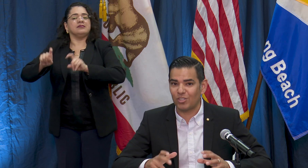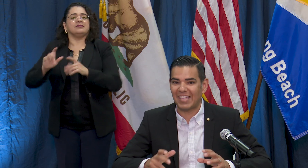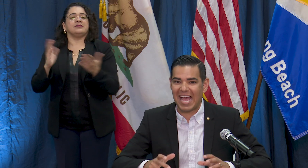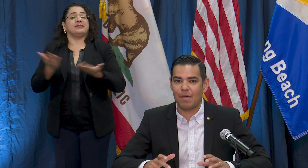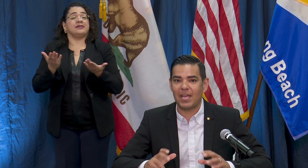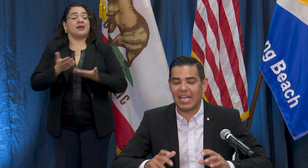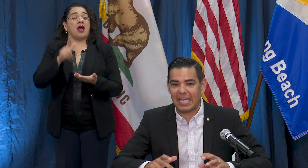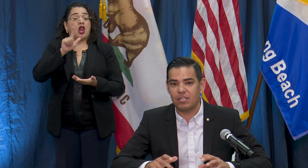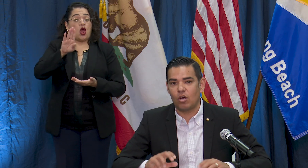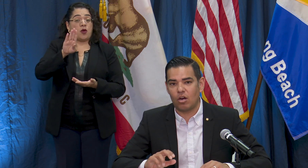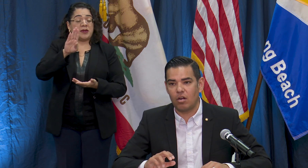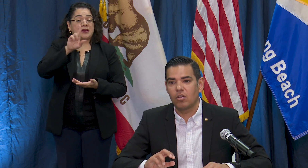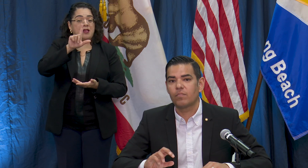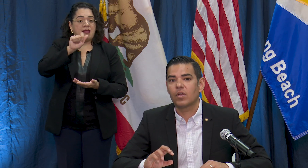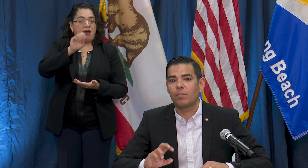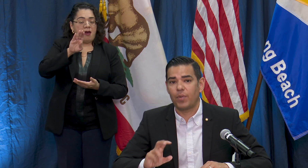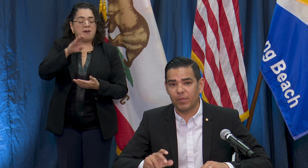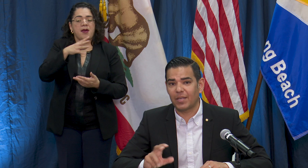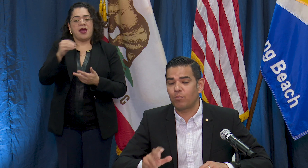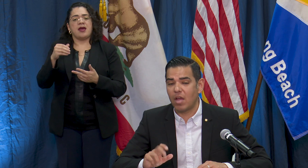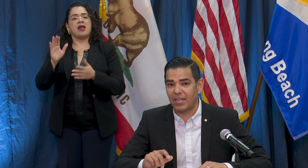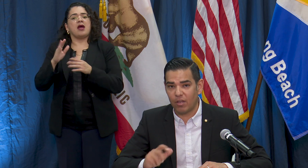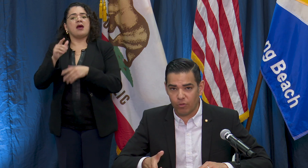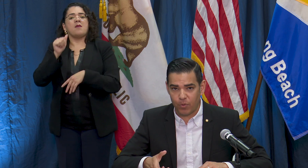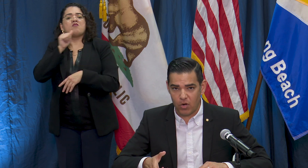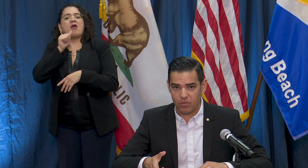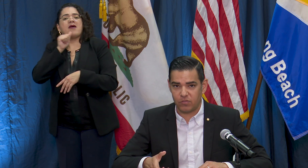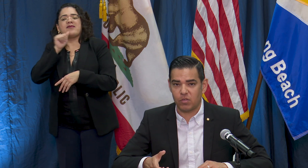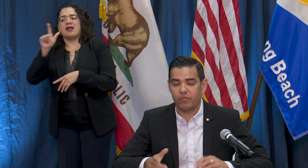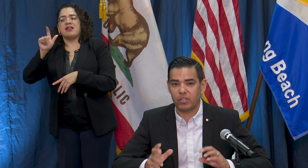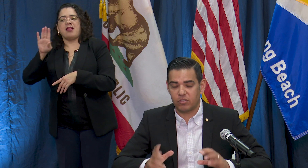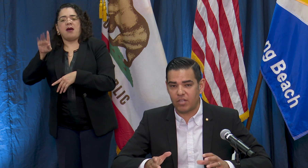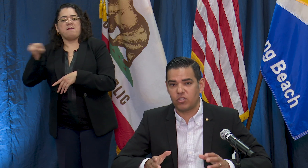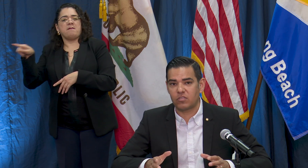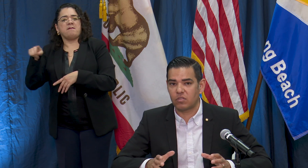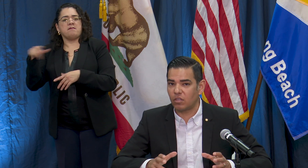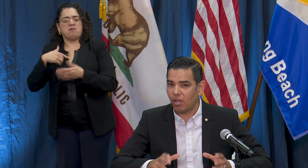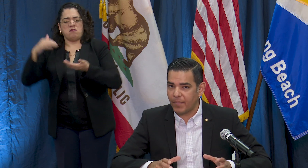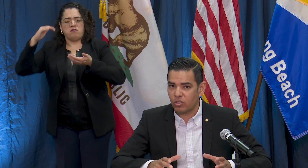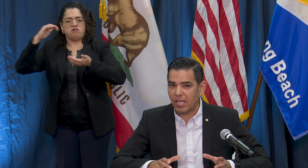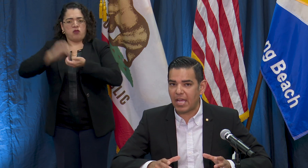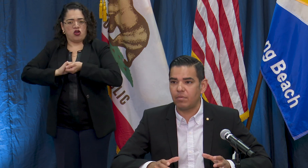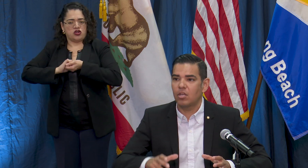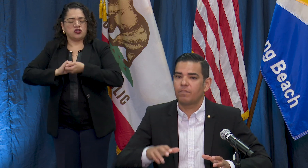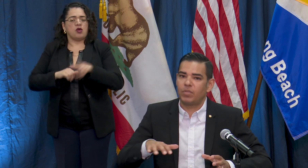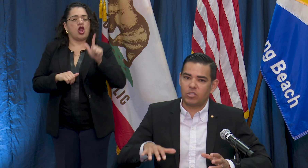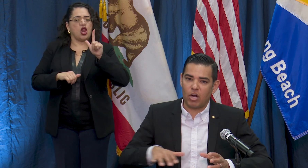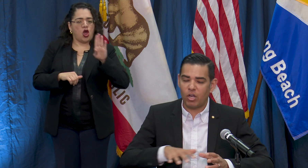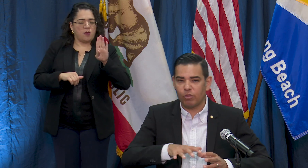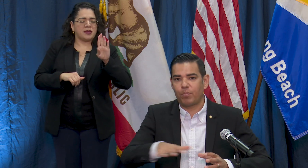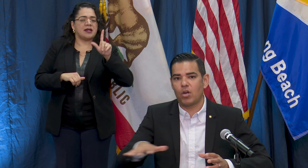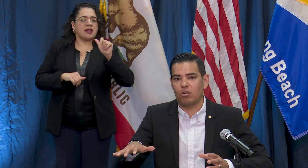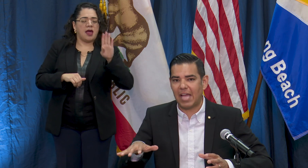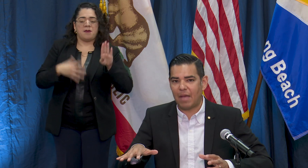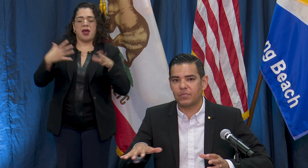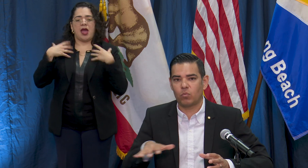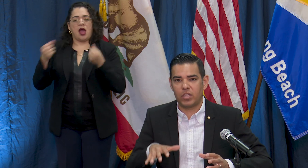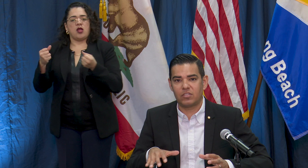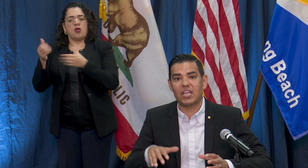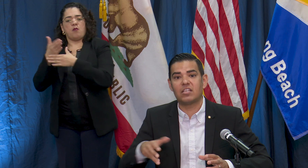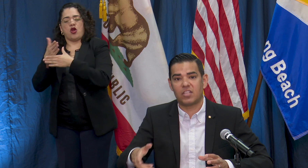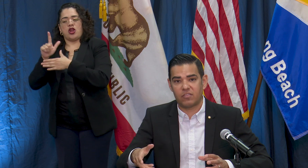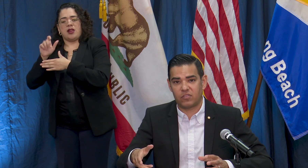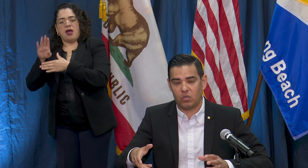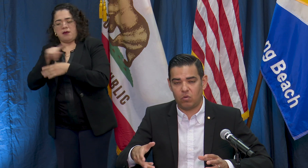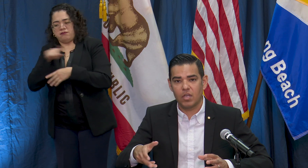Long Beach lab and our public and private health partners. And so it's not just the Long Beach lab, but it's our health partner labs that